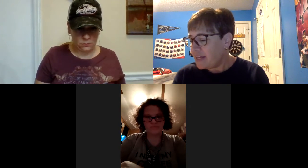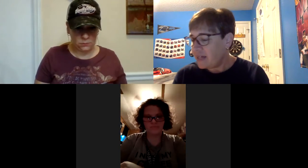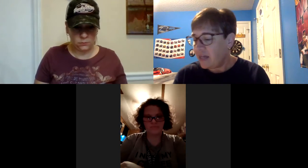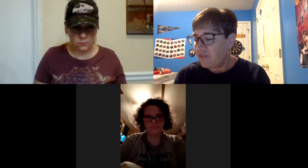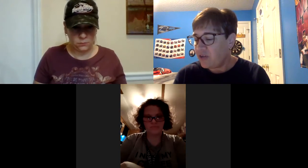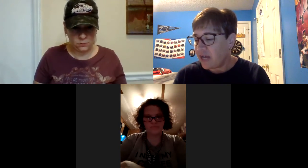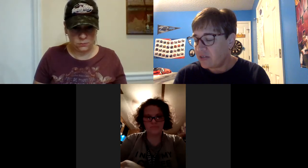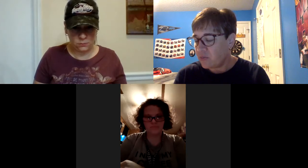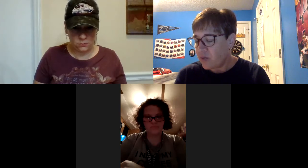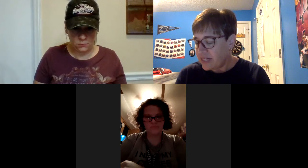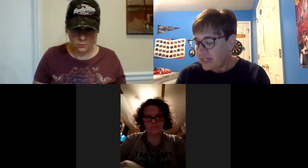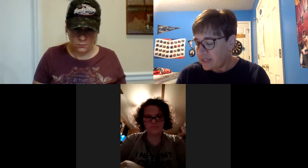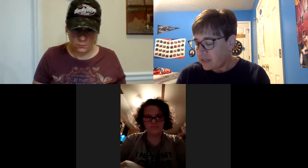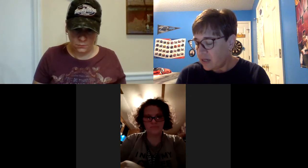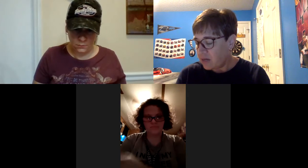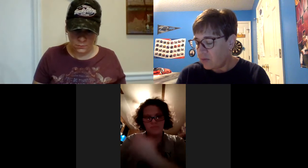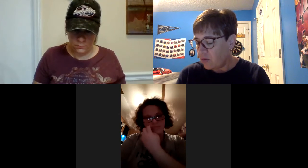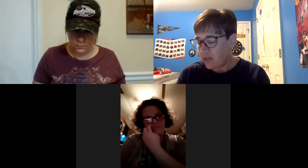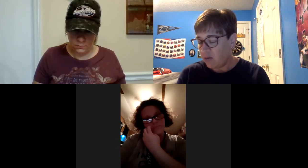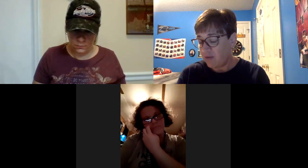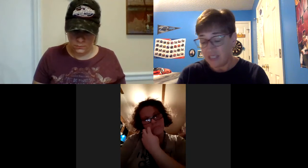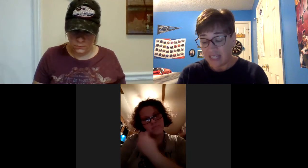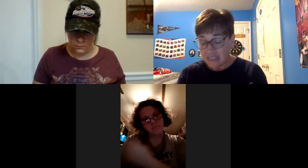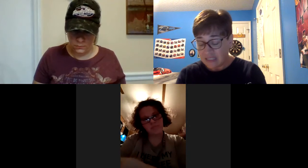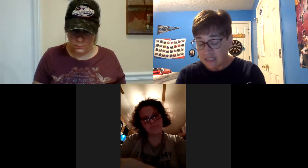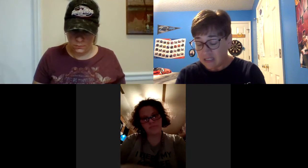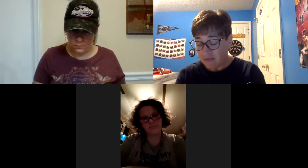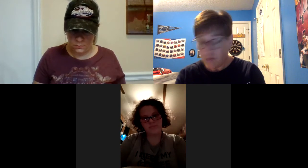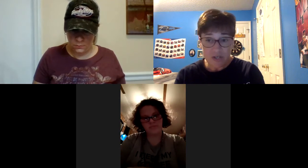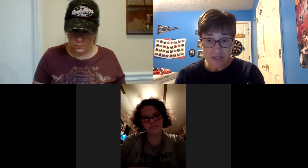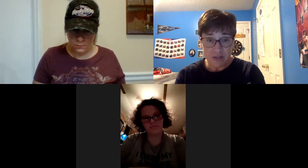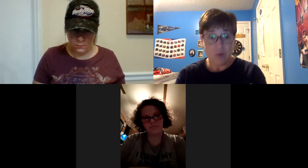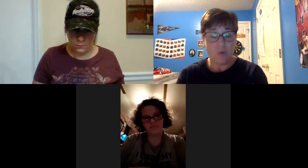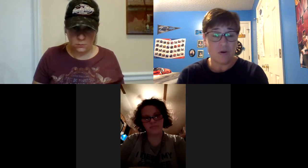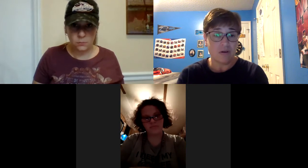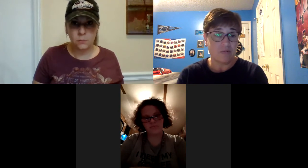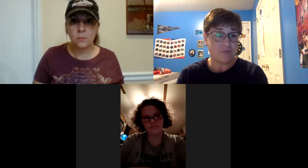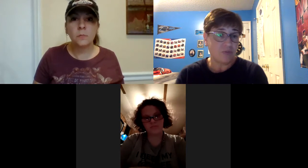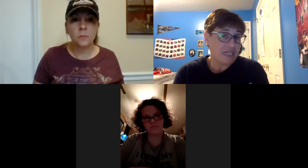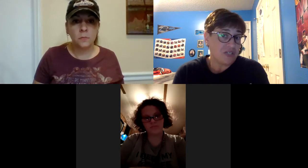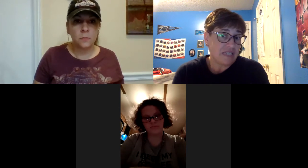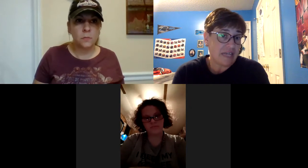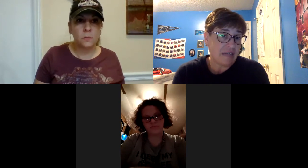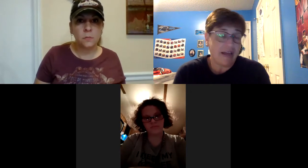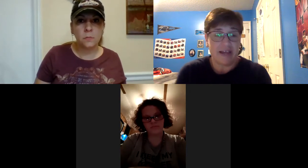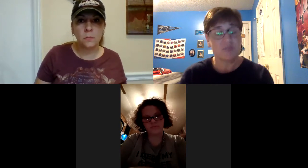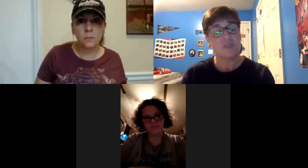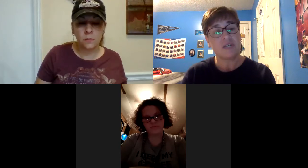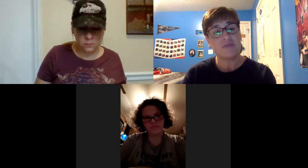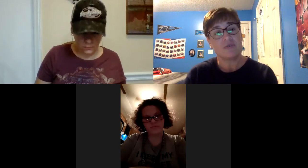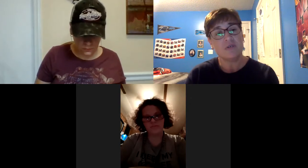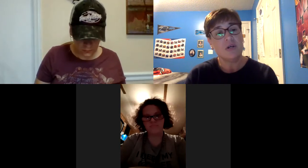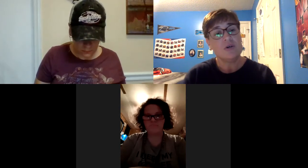But then if you guys want, we can go over the sentences if you want, or we can just end